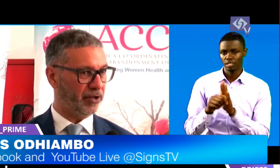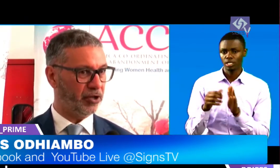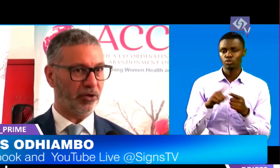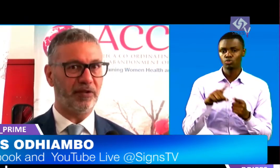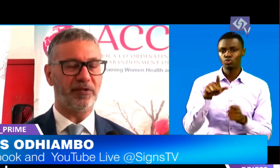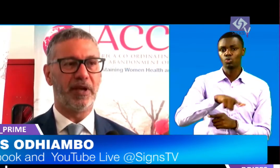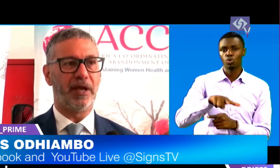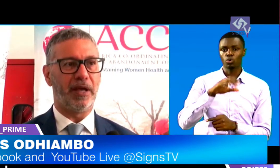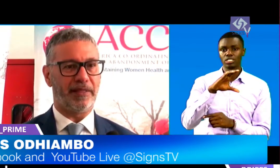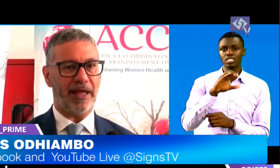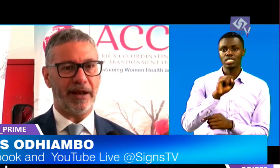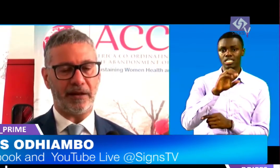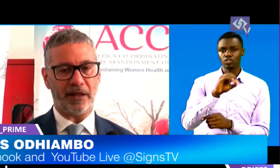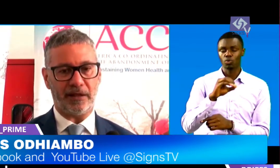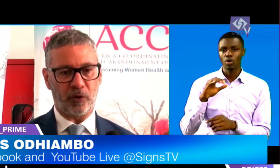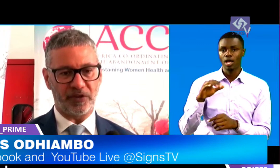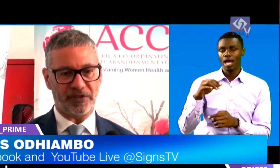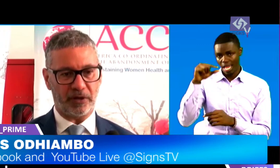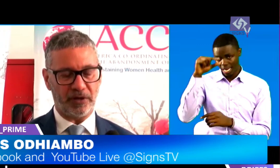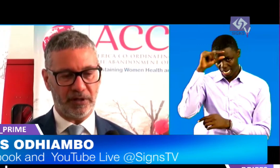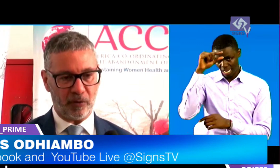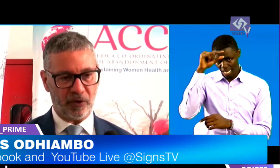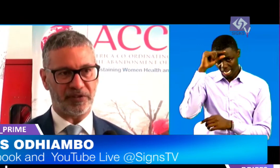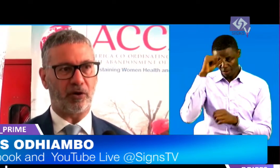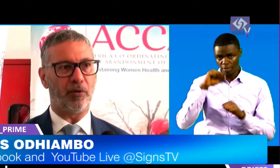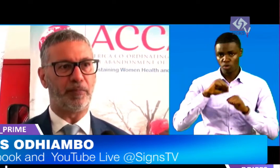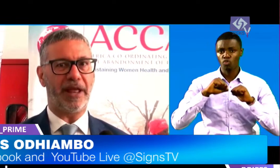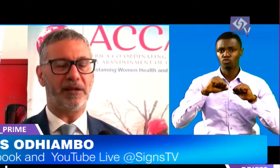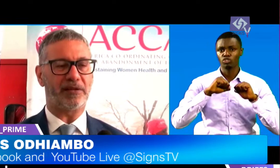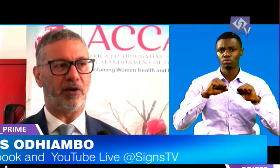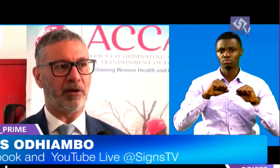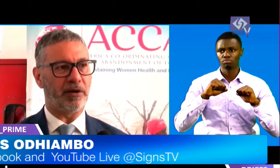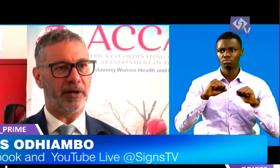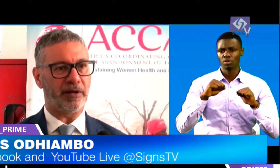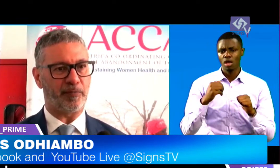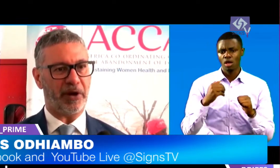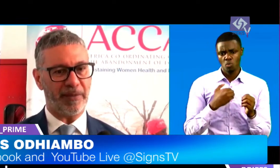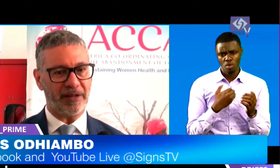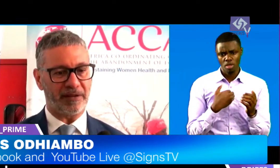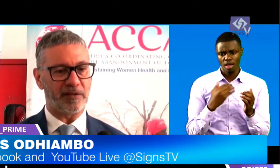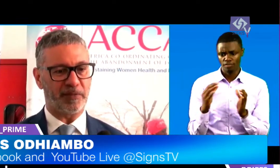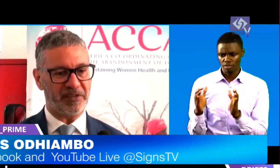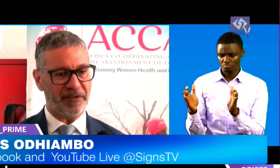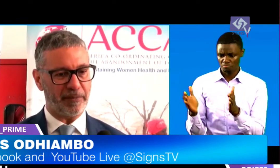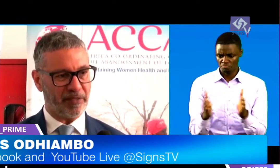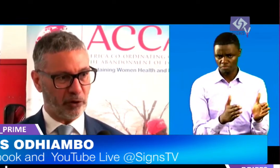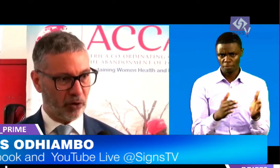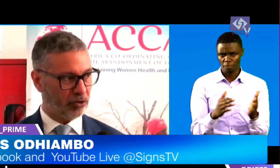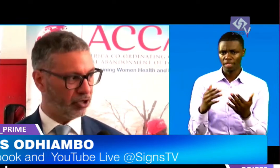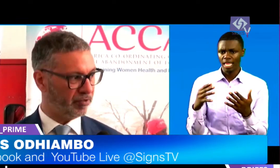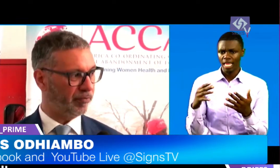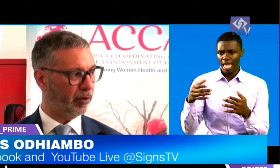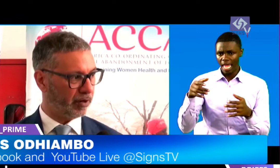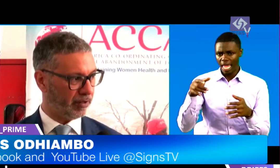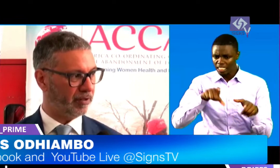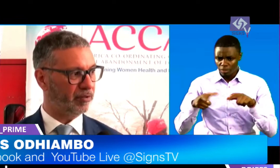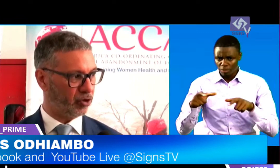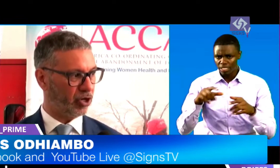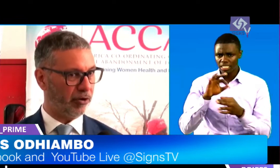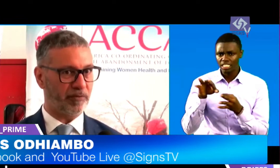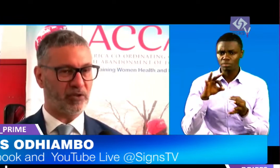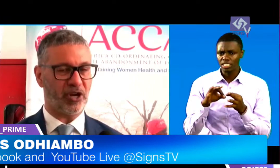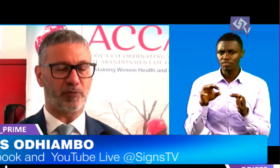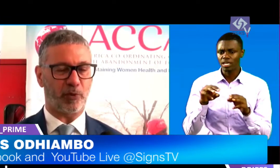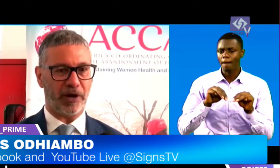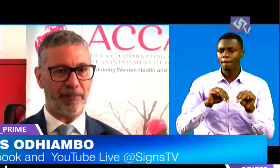government officials. Then there was a component on experimenting specific methodologies for